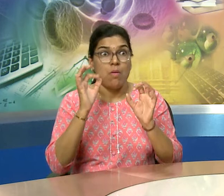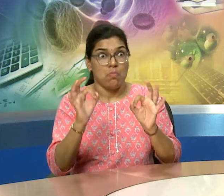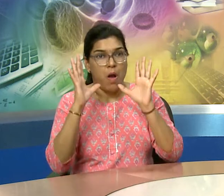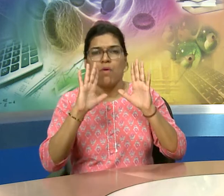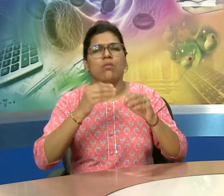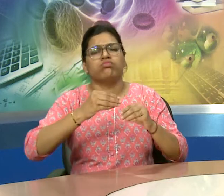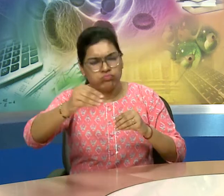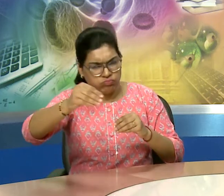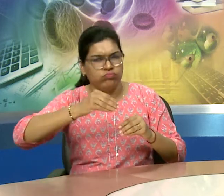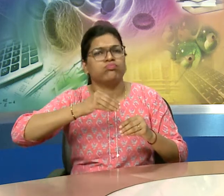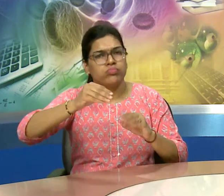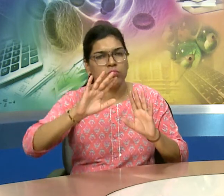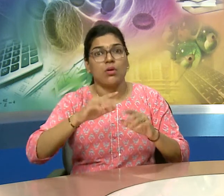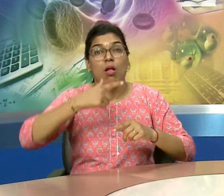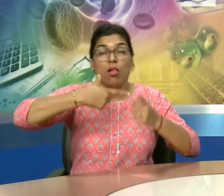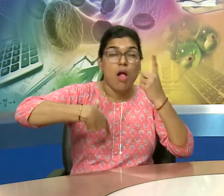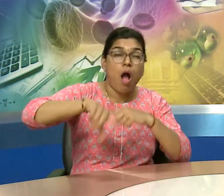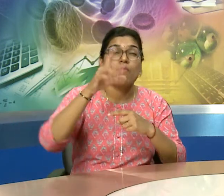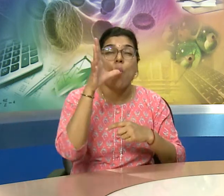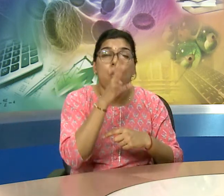of Scorpio, then